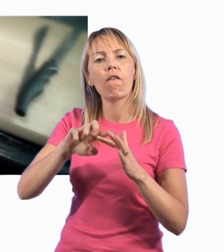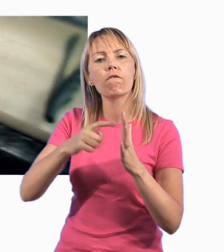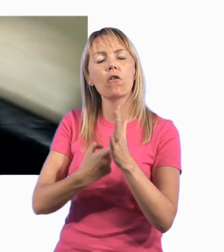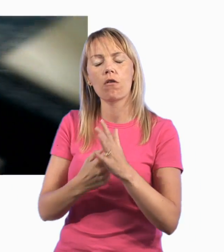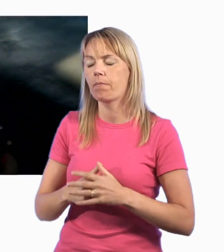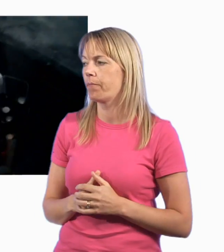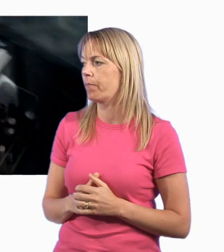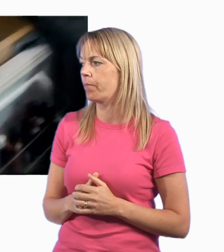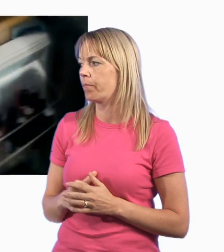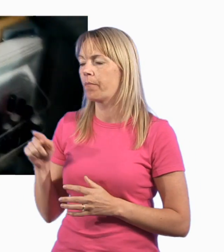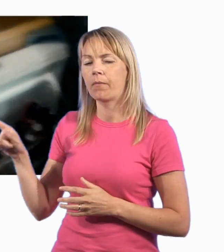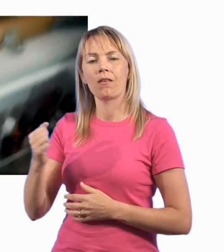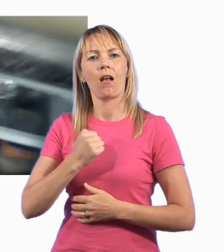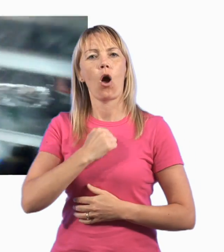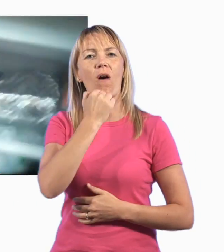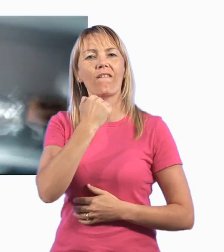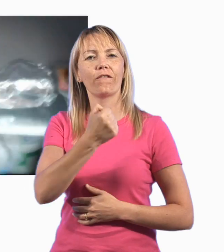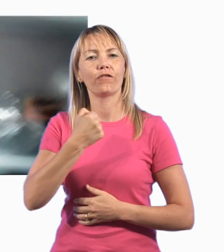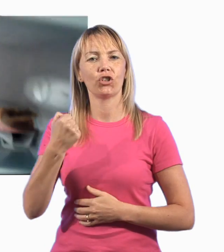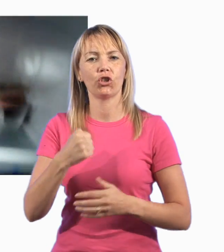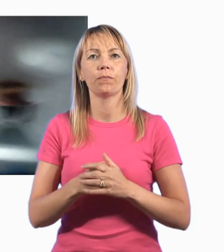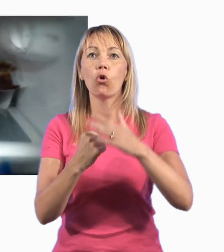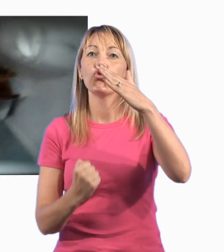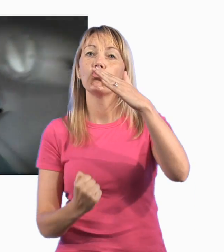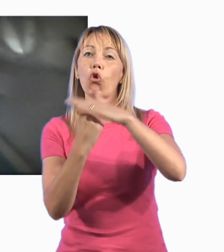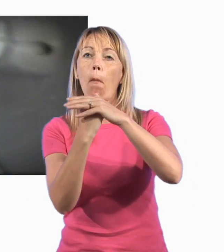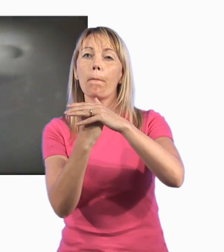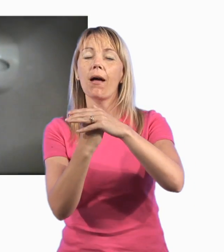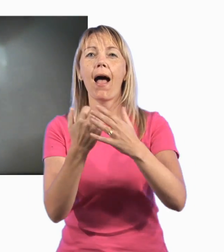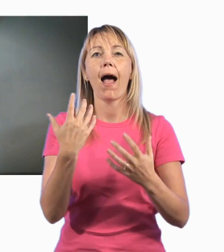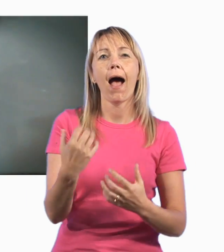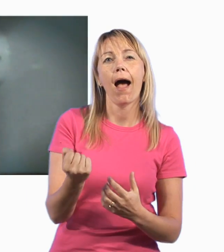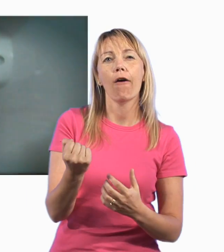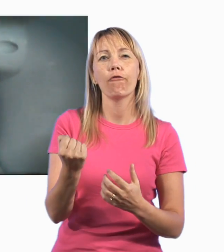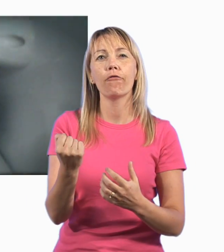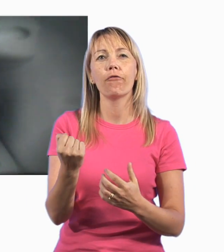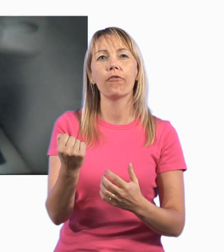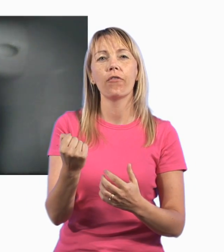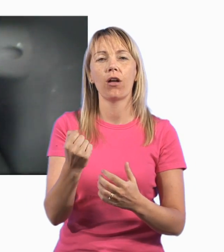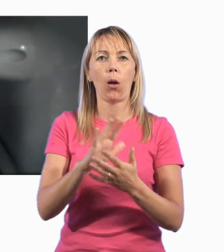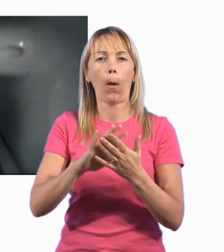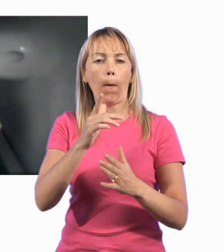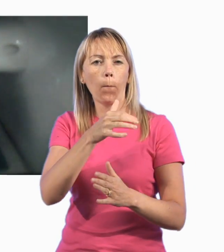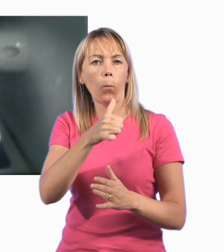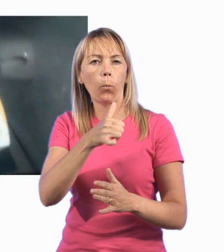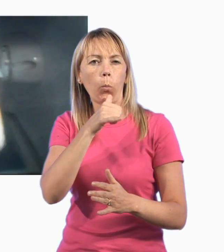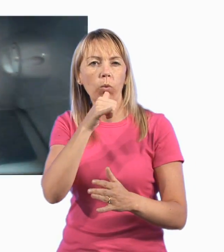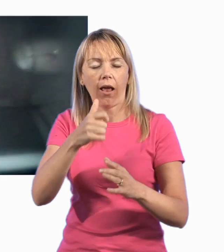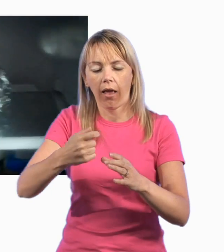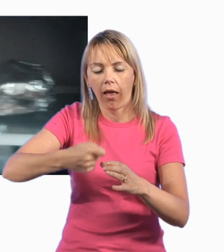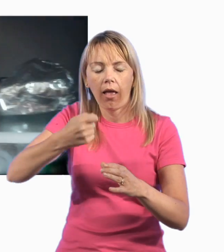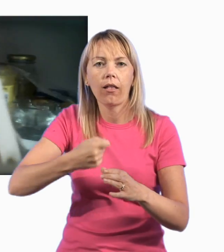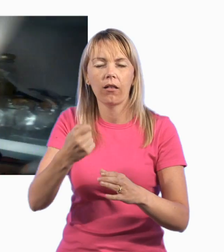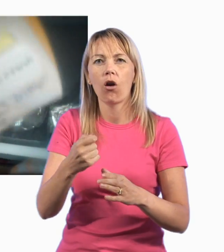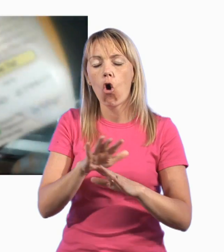This is inside our fridge. In the top section we have sticky toffee sponge pudding, which